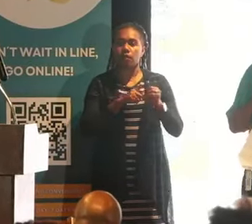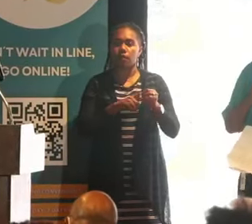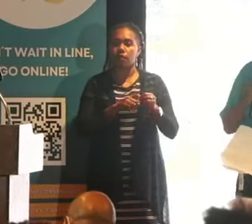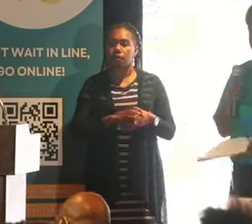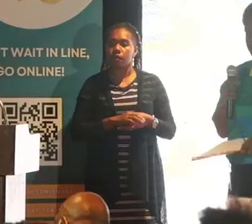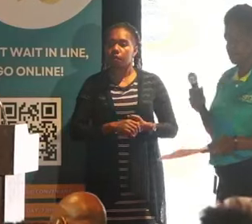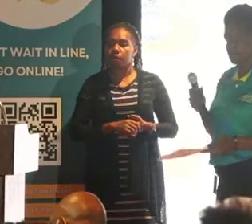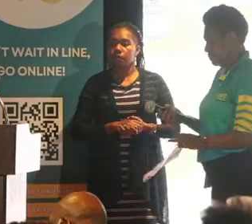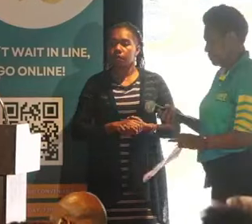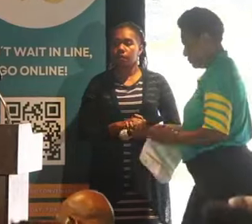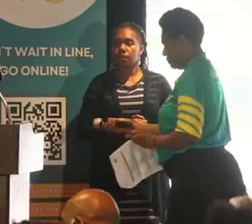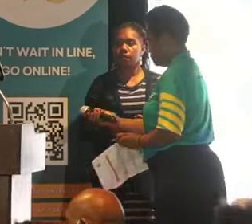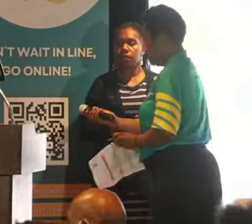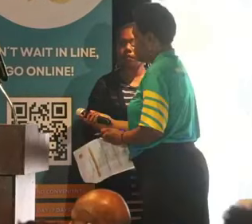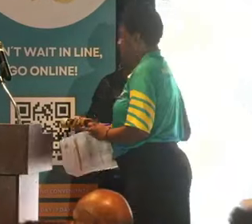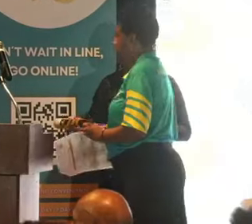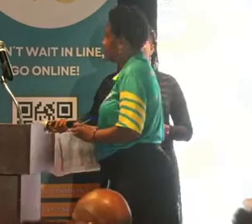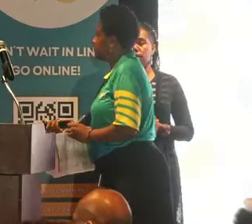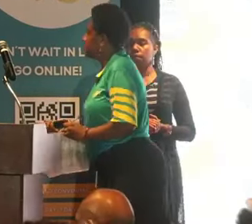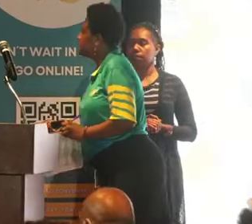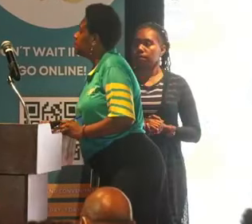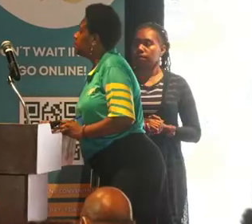that way.